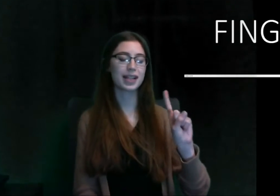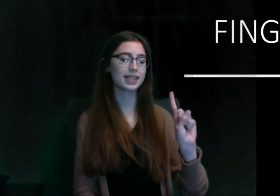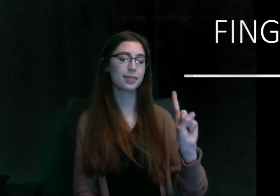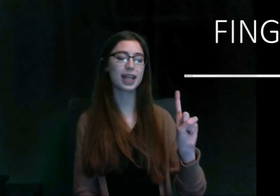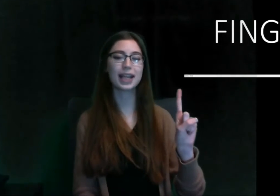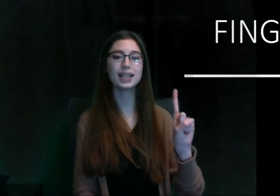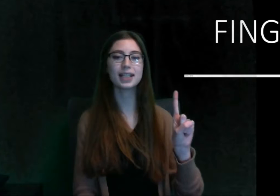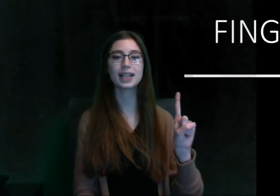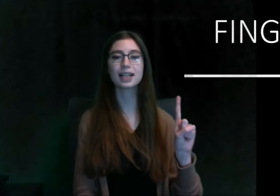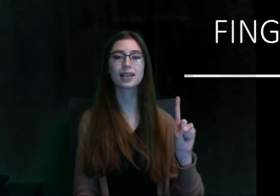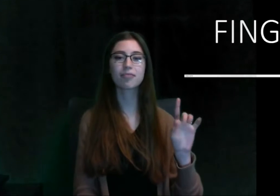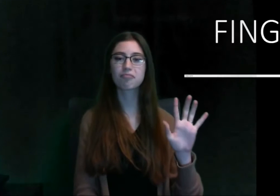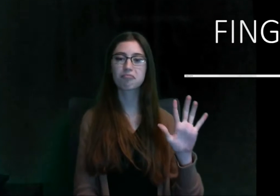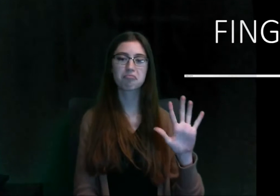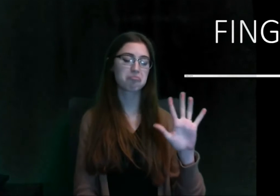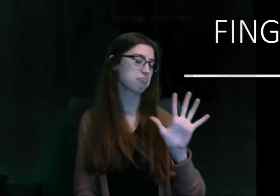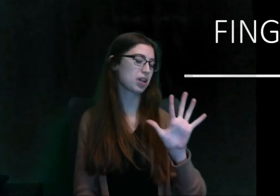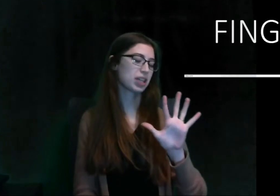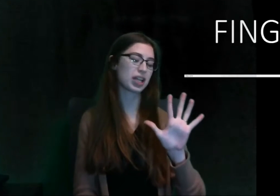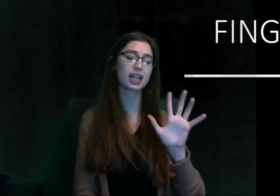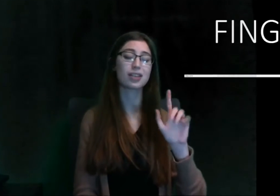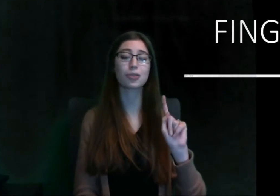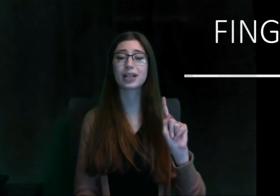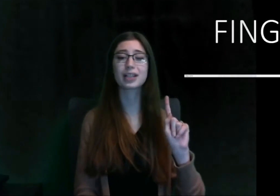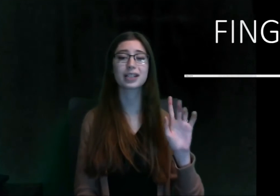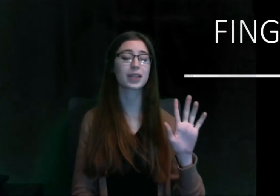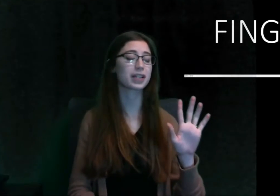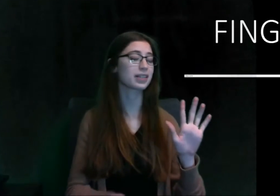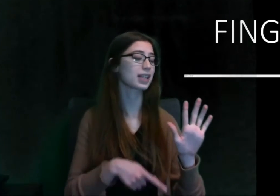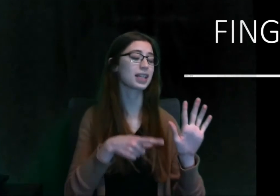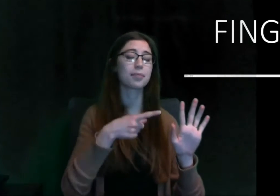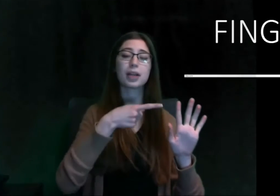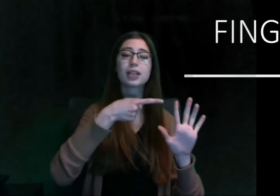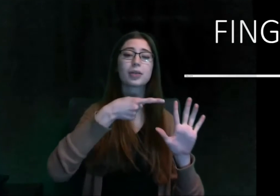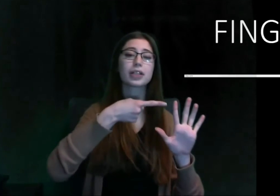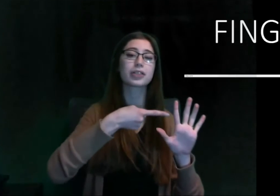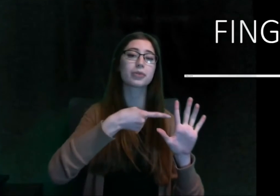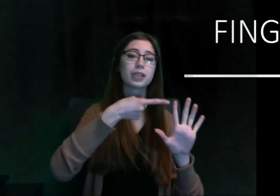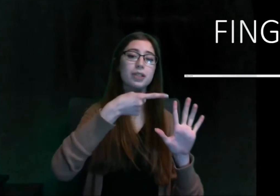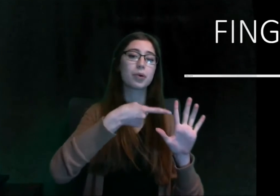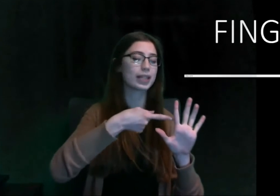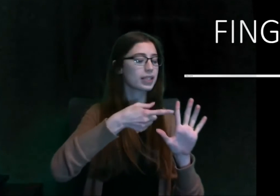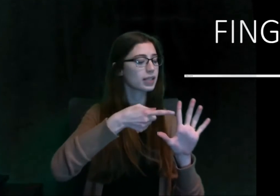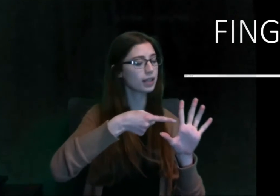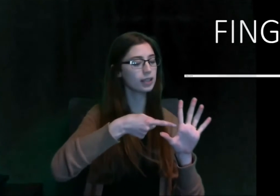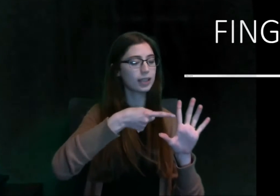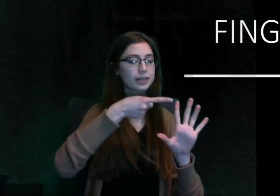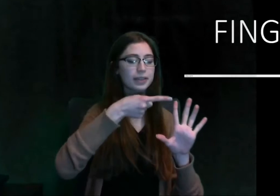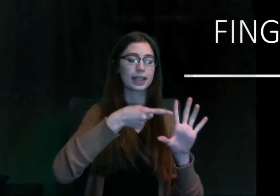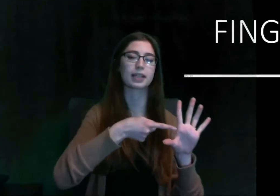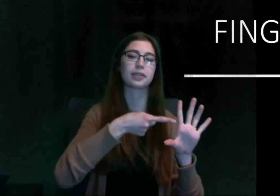Non-dominant hand, either hand or index finger sticking up, and you are just going to point along the length of your